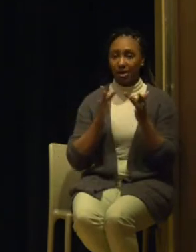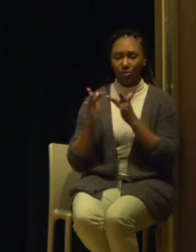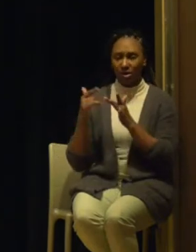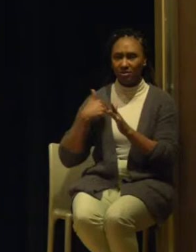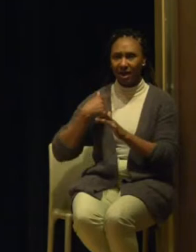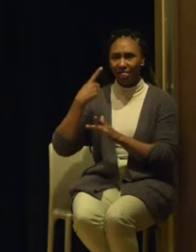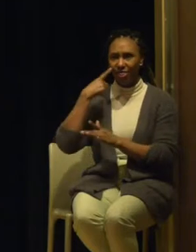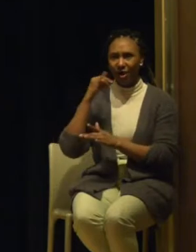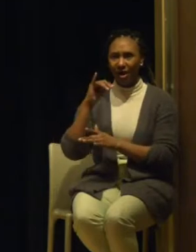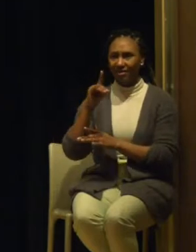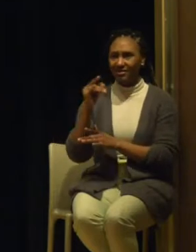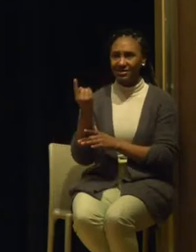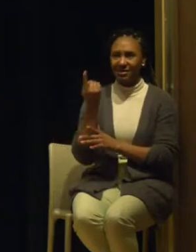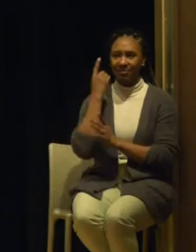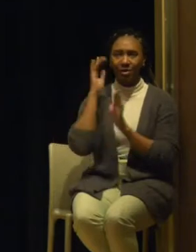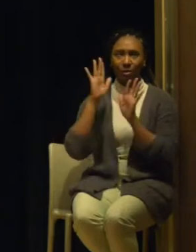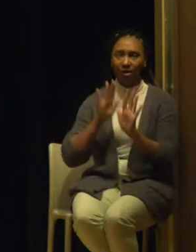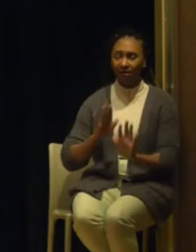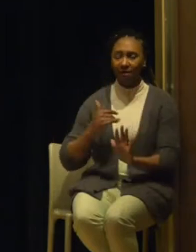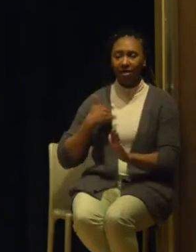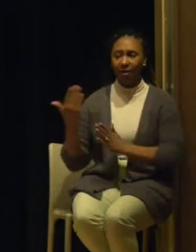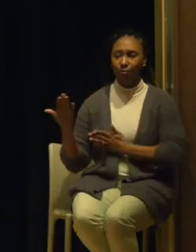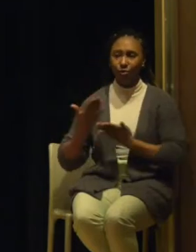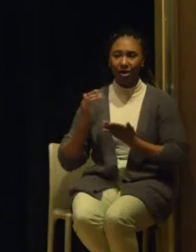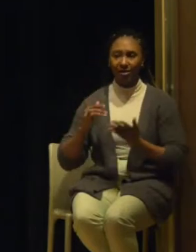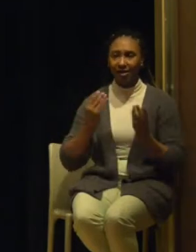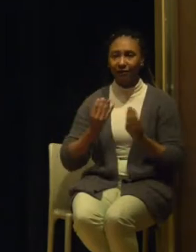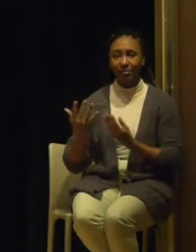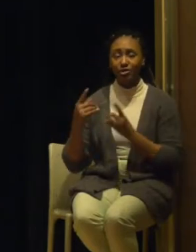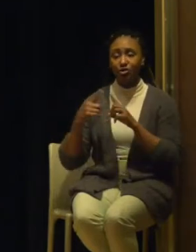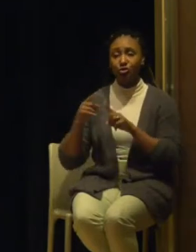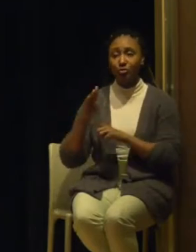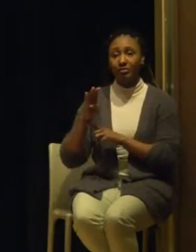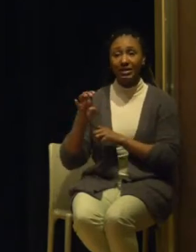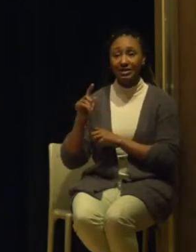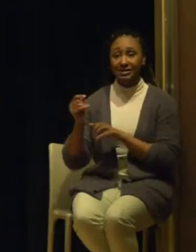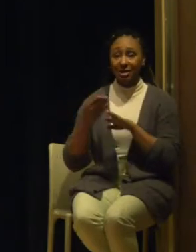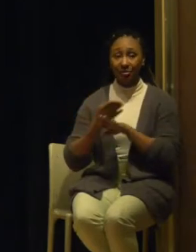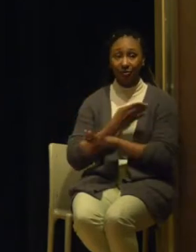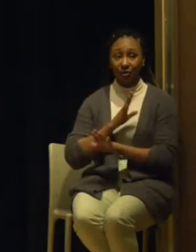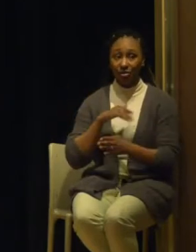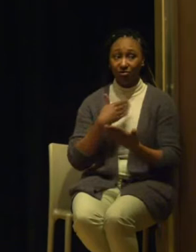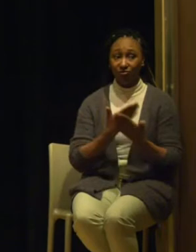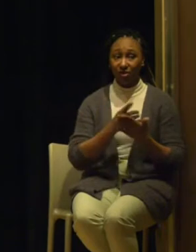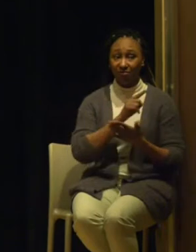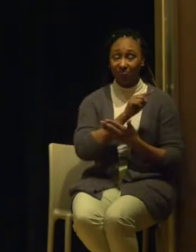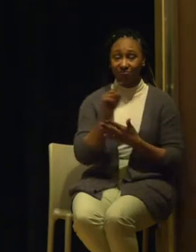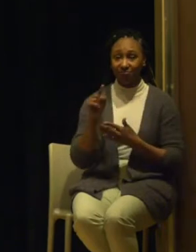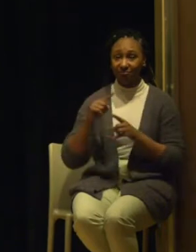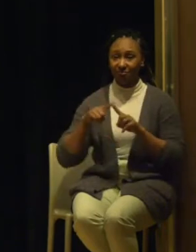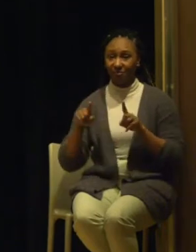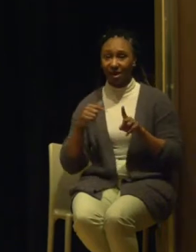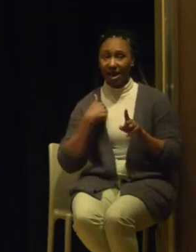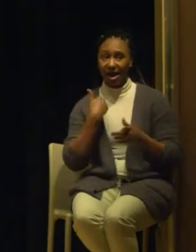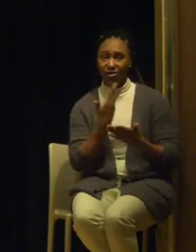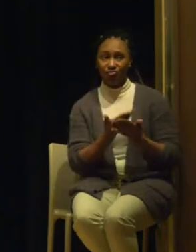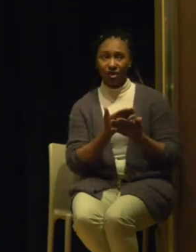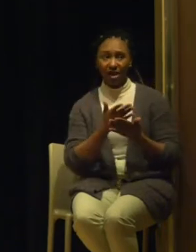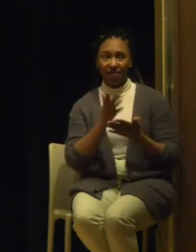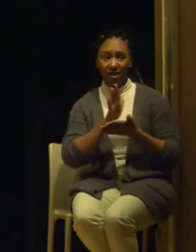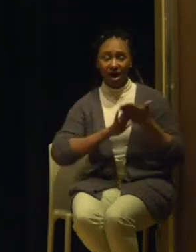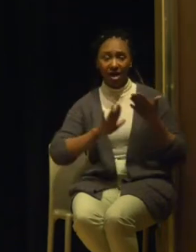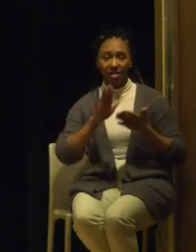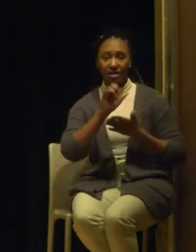did this wonderful thing. Oh, I'm bringing this to BET before it goes anywhere else, and I went down to Spelman, and the women said, why are you running